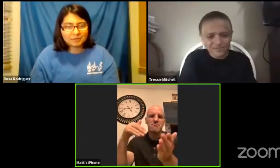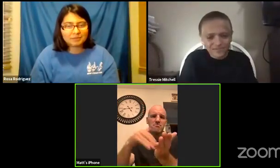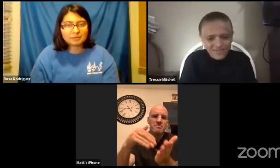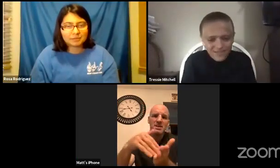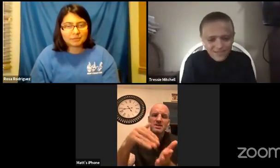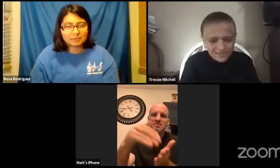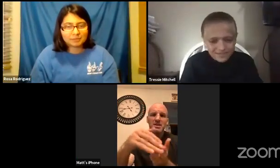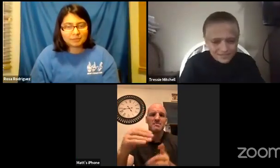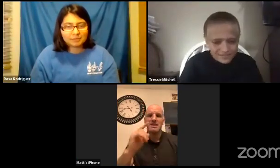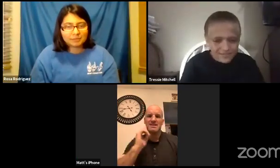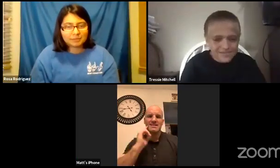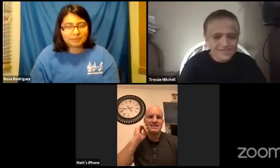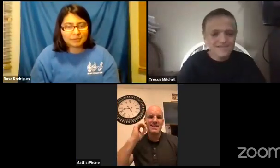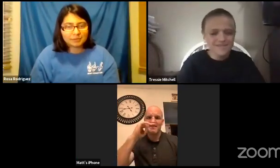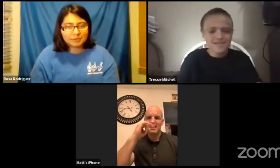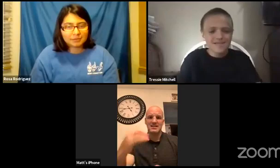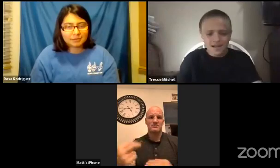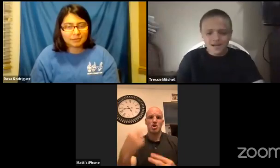Let me tell you,